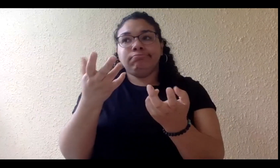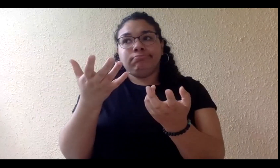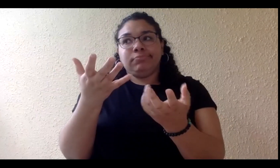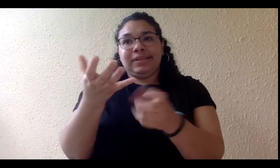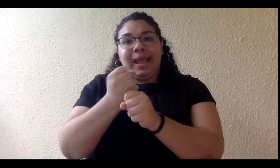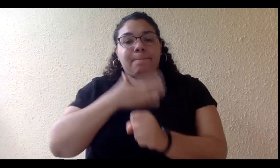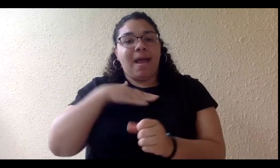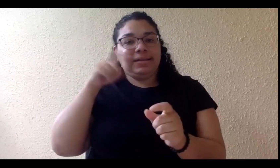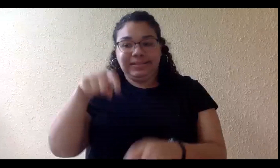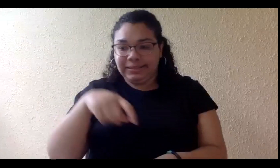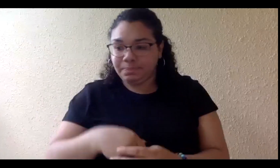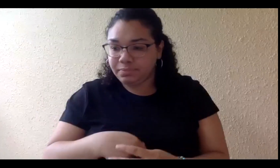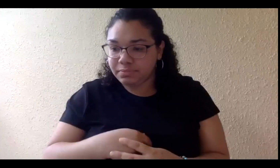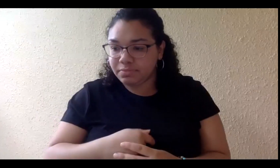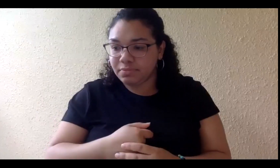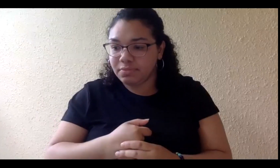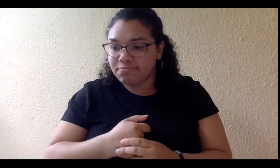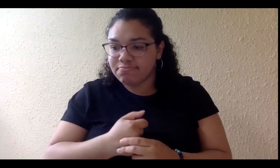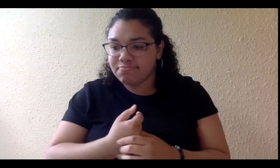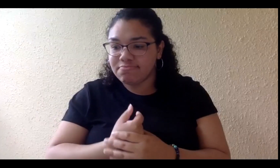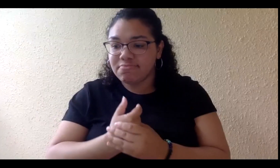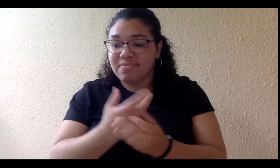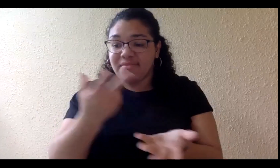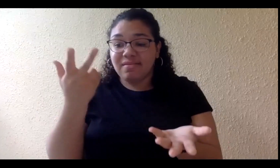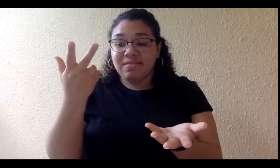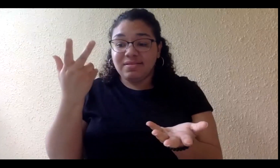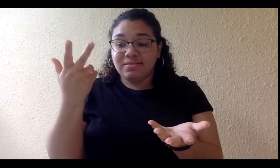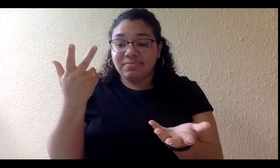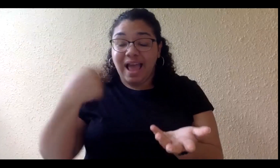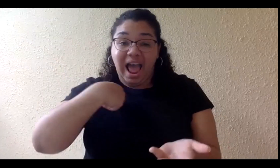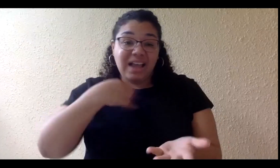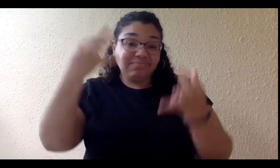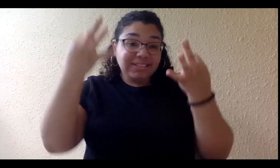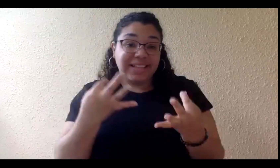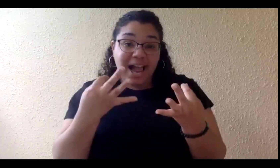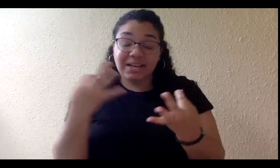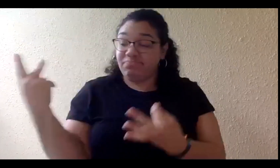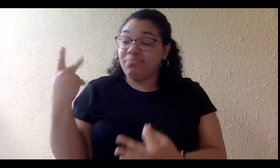fight. I had to really fight to get my needs met.